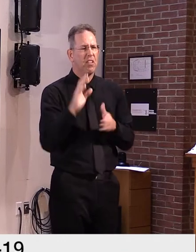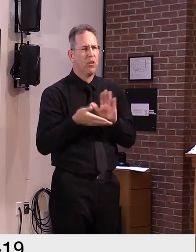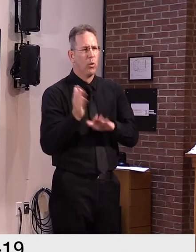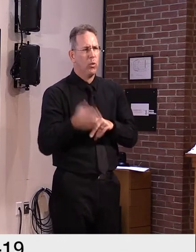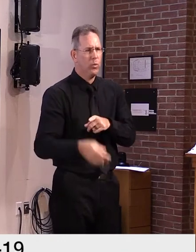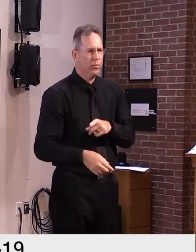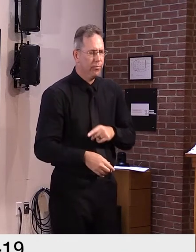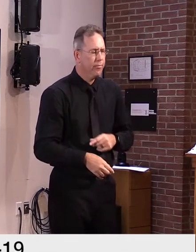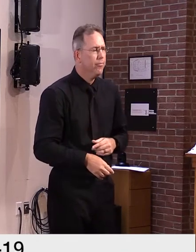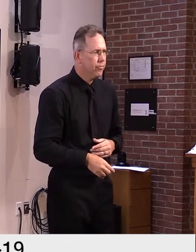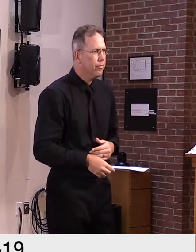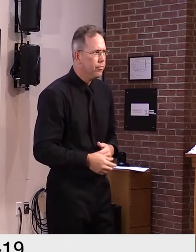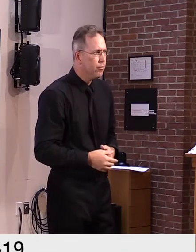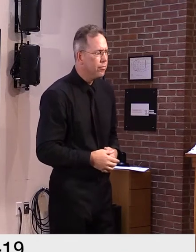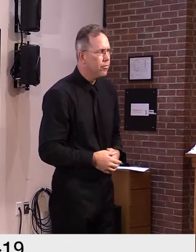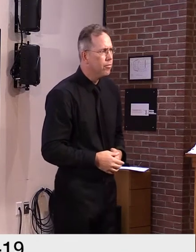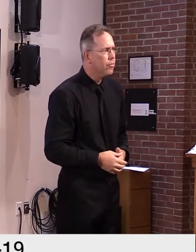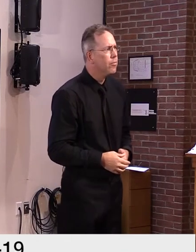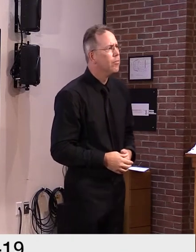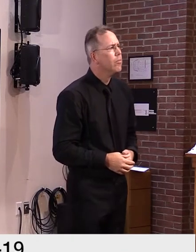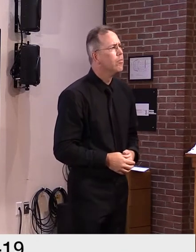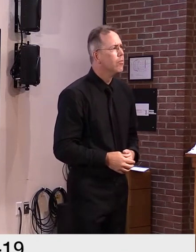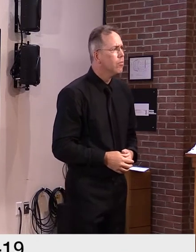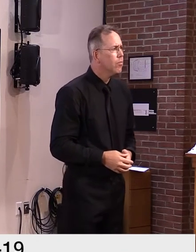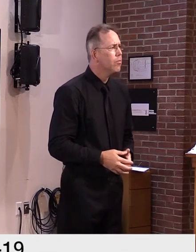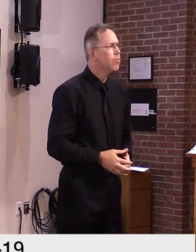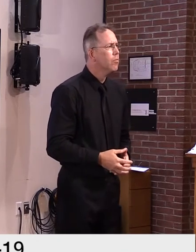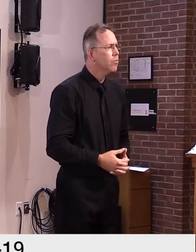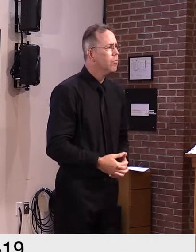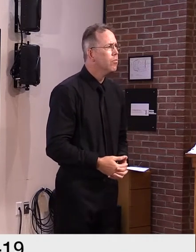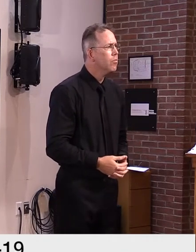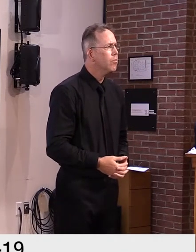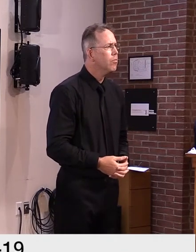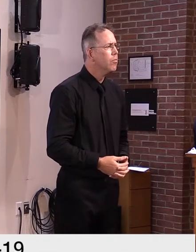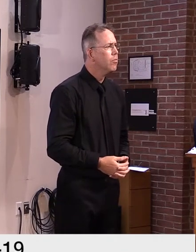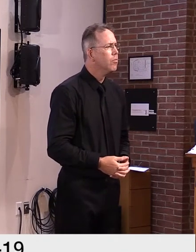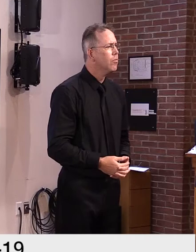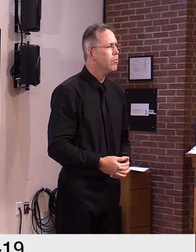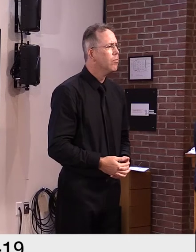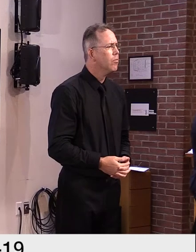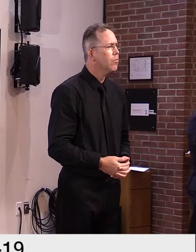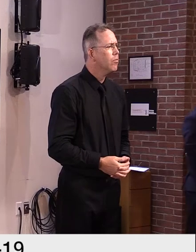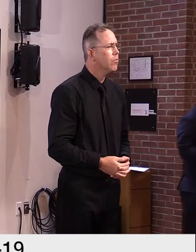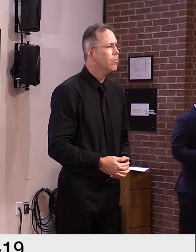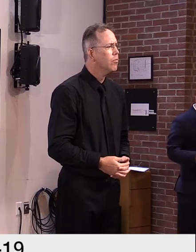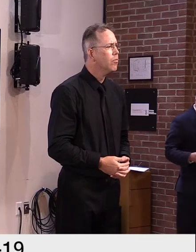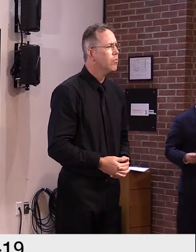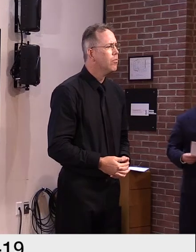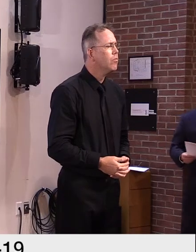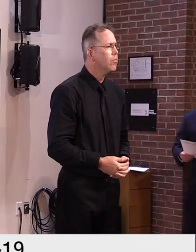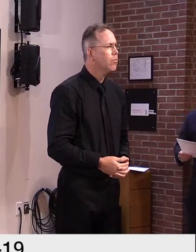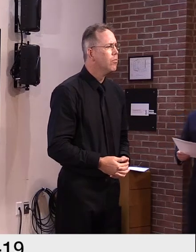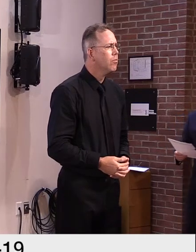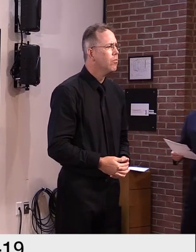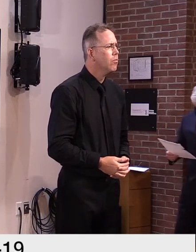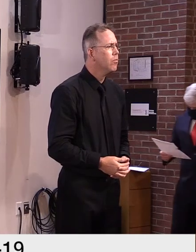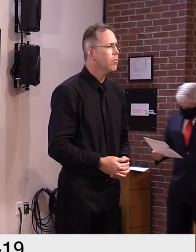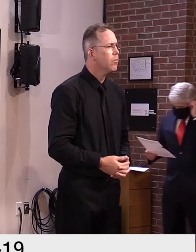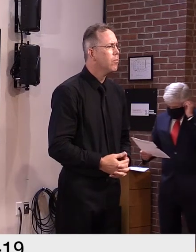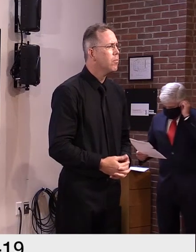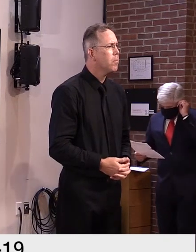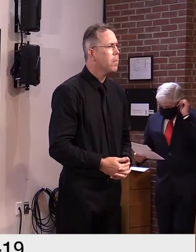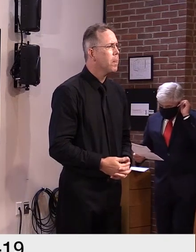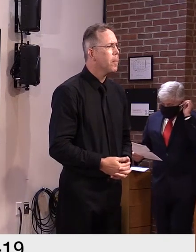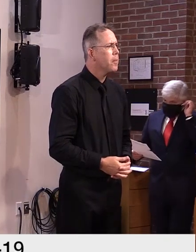And we've spoken about some issues in Richford in the past, and I just wanted to know if there was an update on what your administration